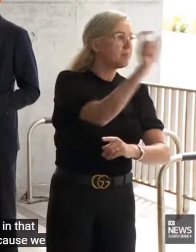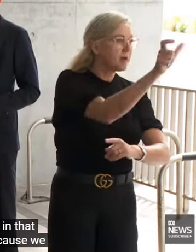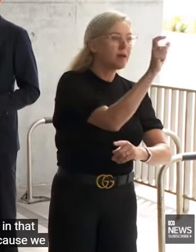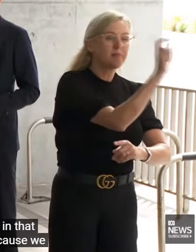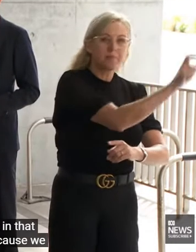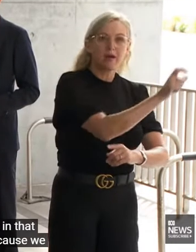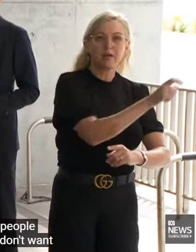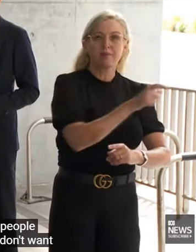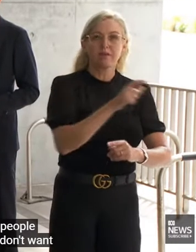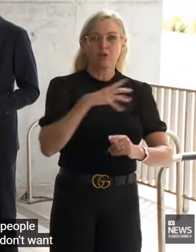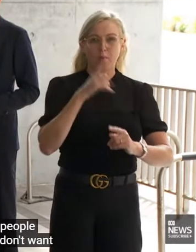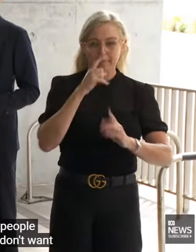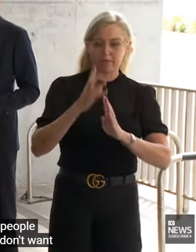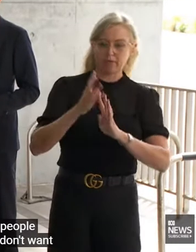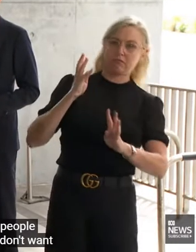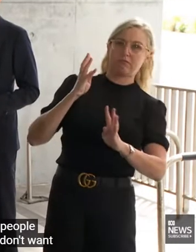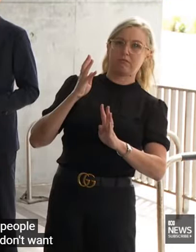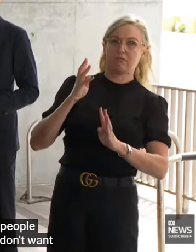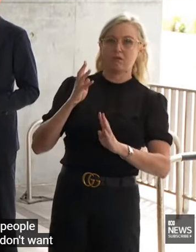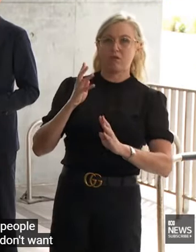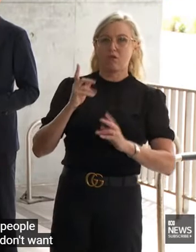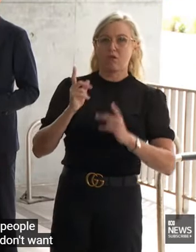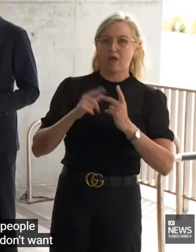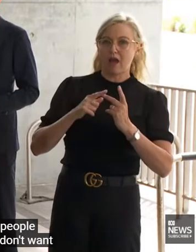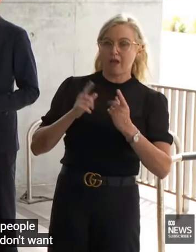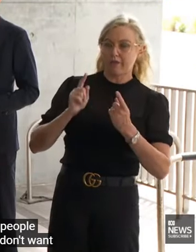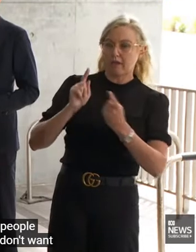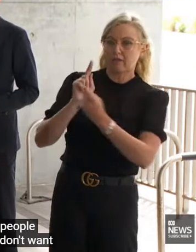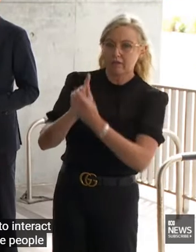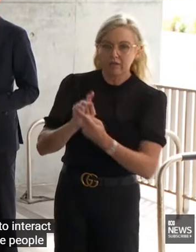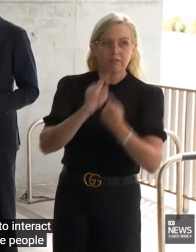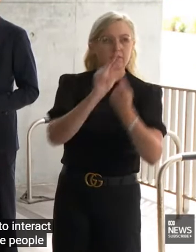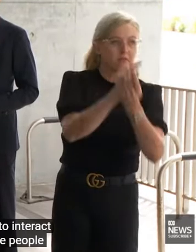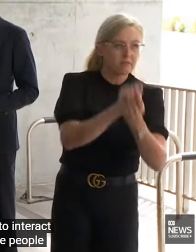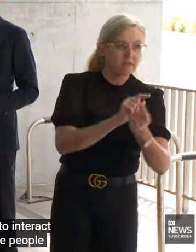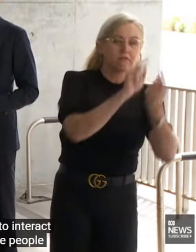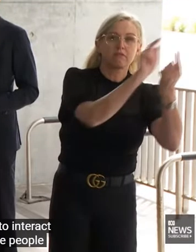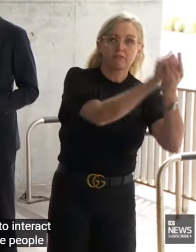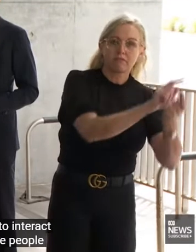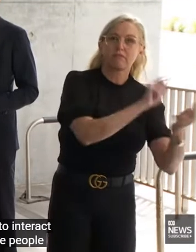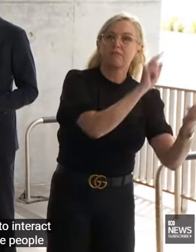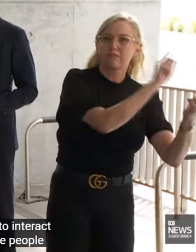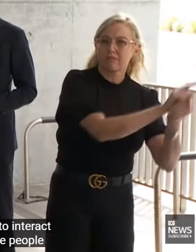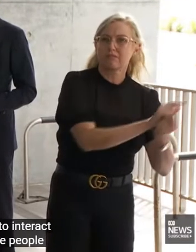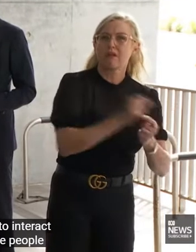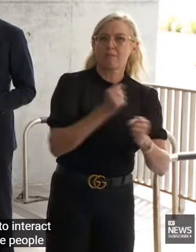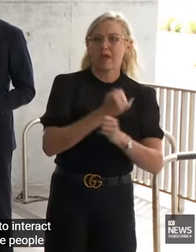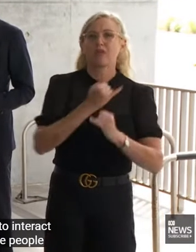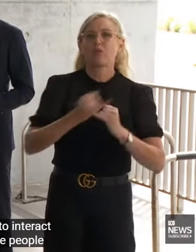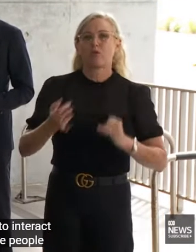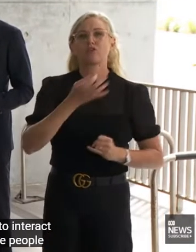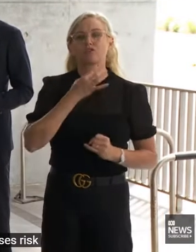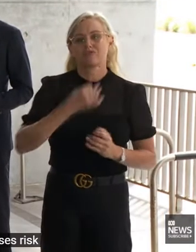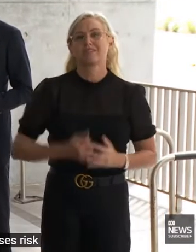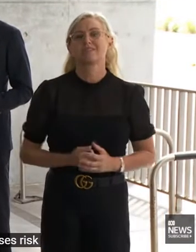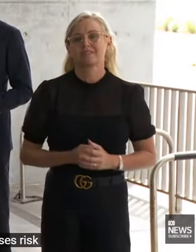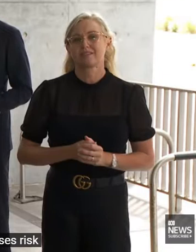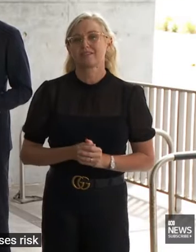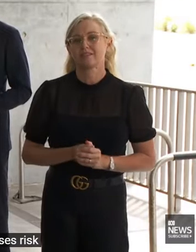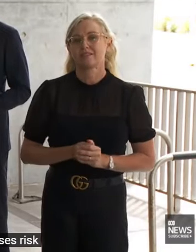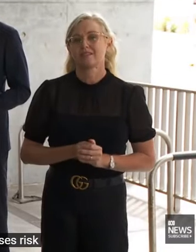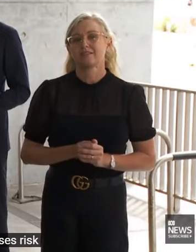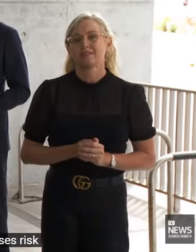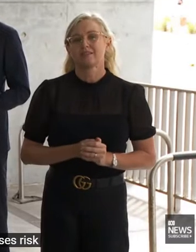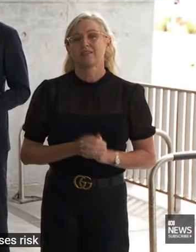don't want to have someone having to interact with multiple people. That actually increases risk. And that's in recognition that